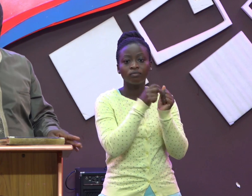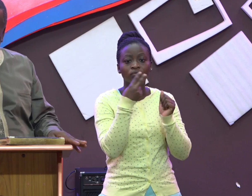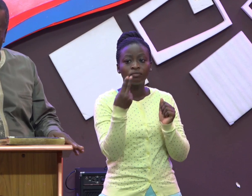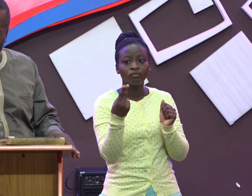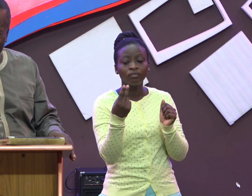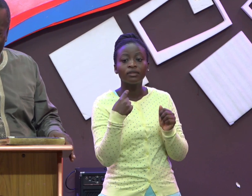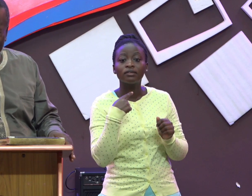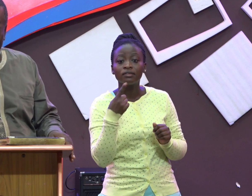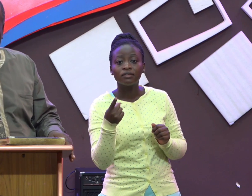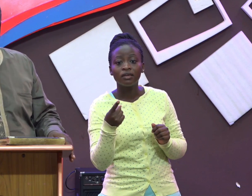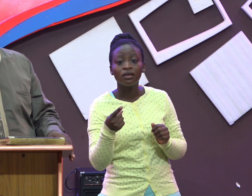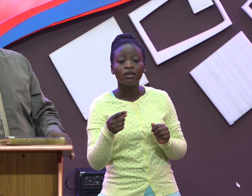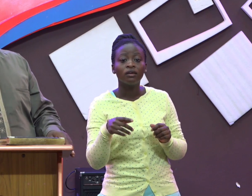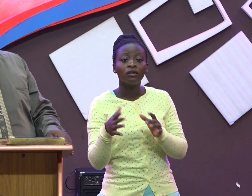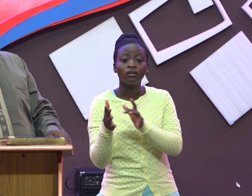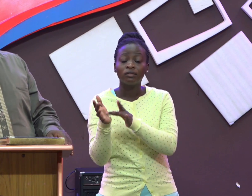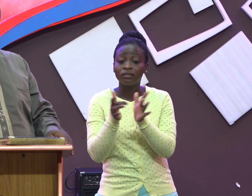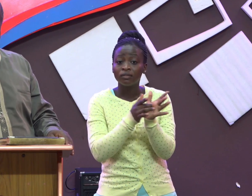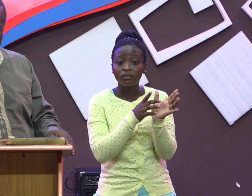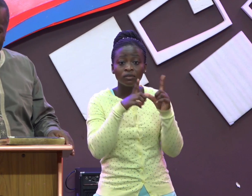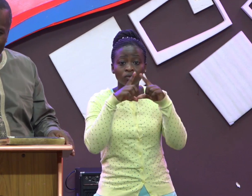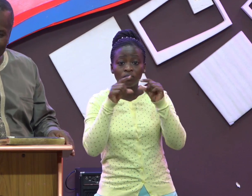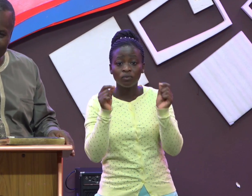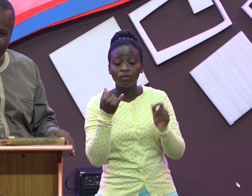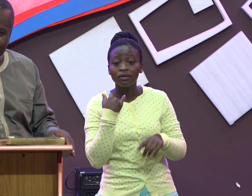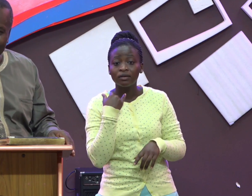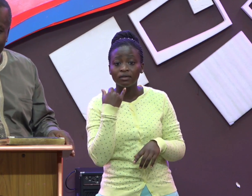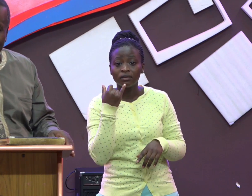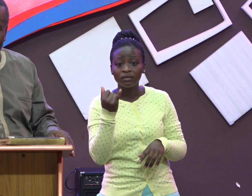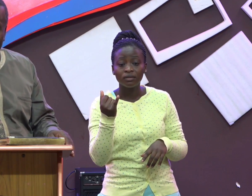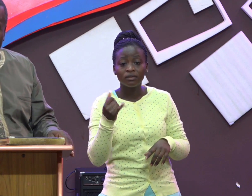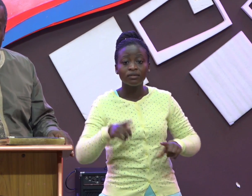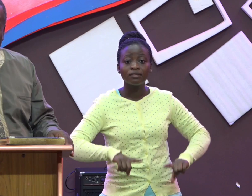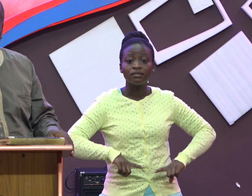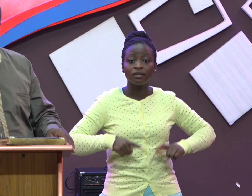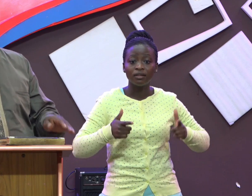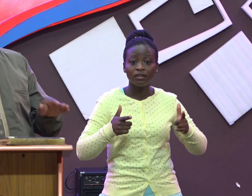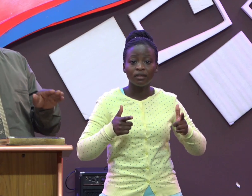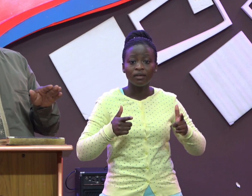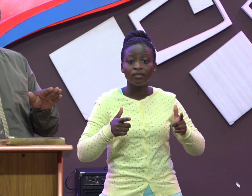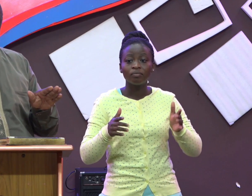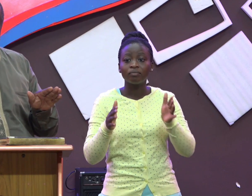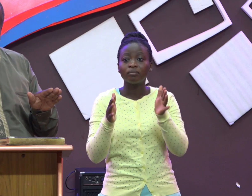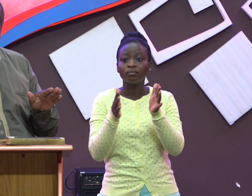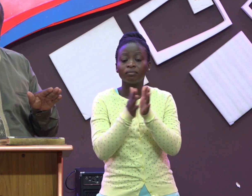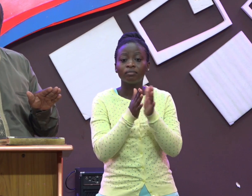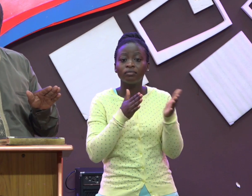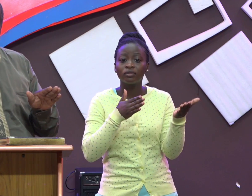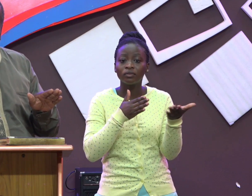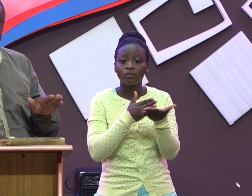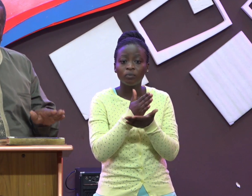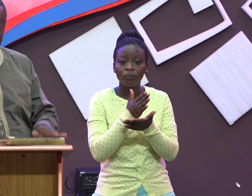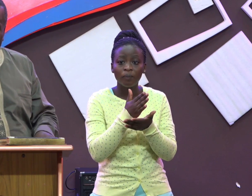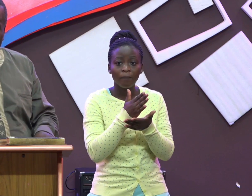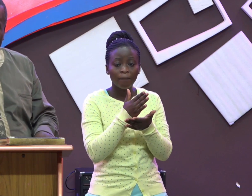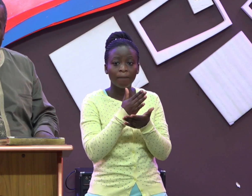Era kikozi. And it works. Kisala okusinga ekitala eky'obwogi obubiri. Sharper than any two-edged sword. N'okwawula obusomyo. Piercing even the vision of